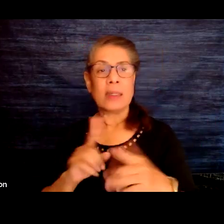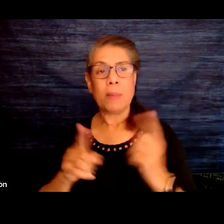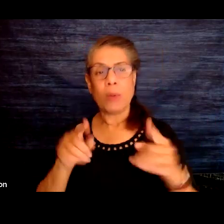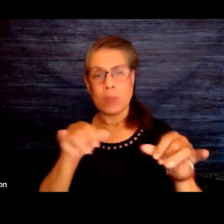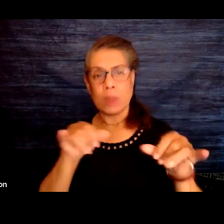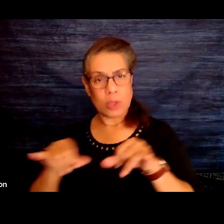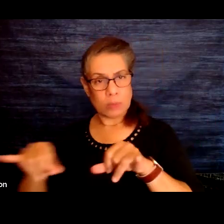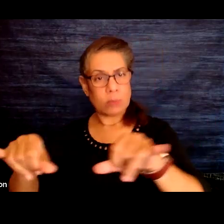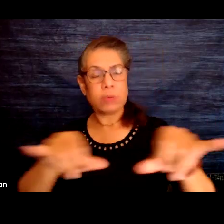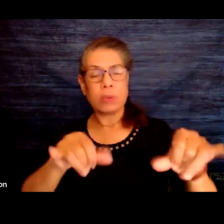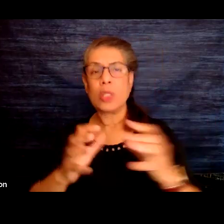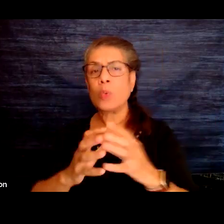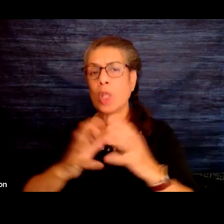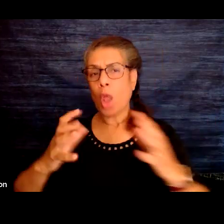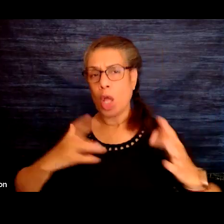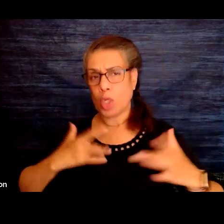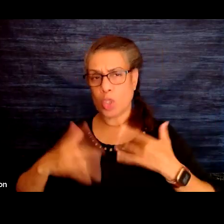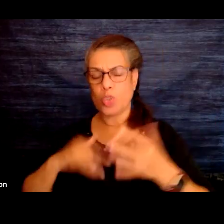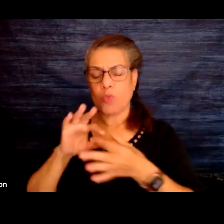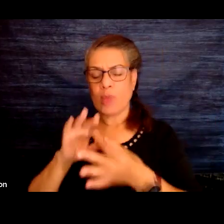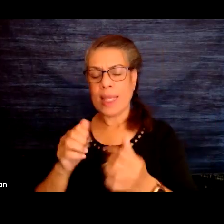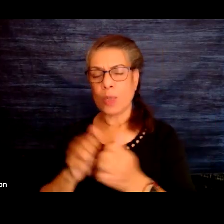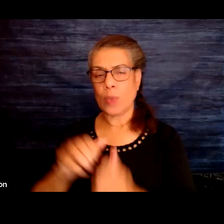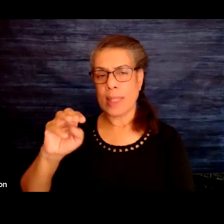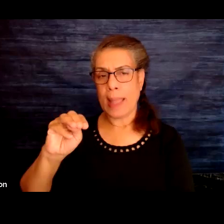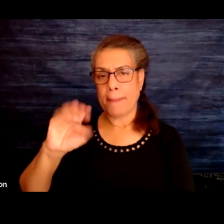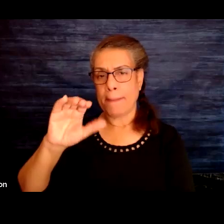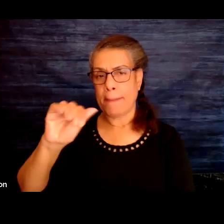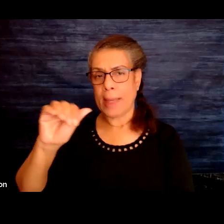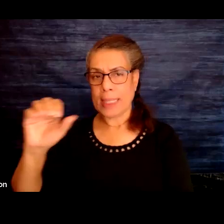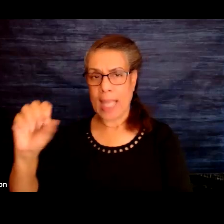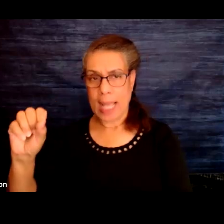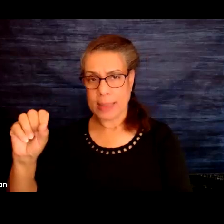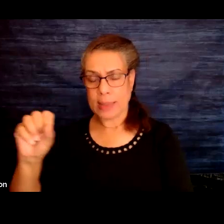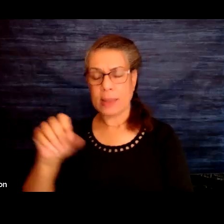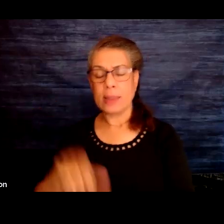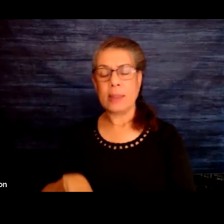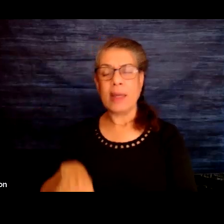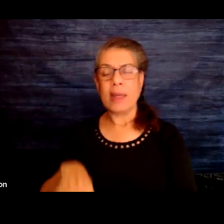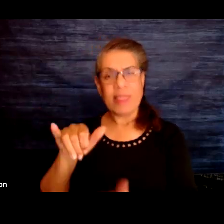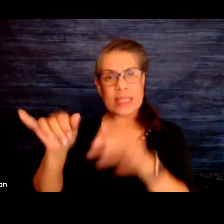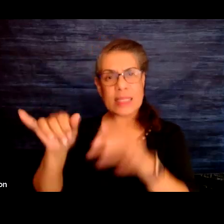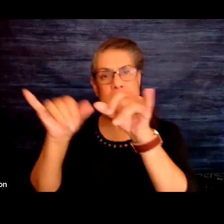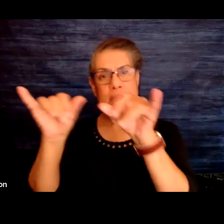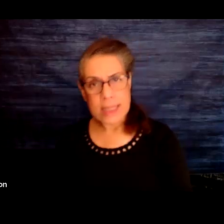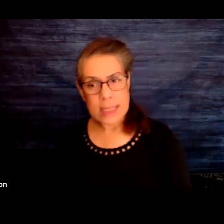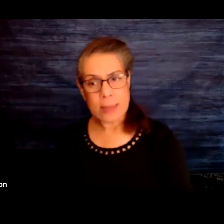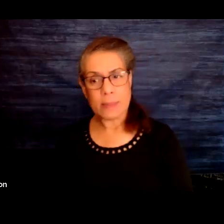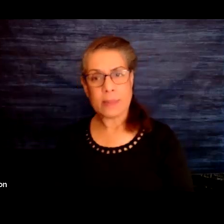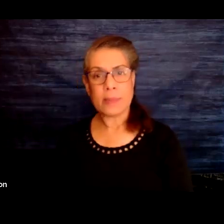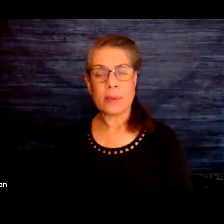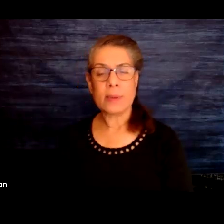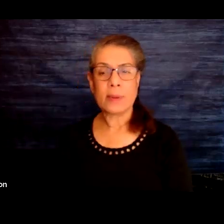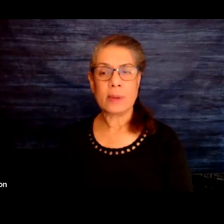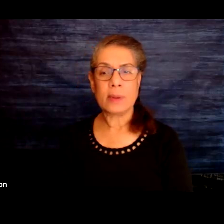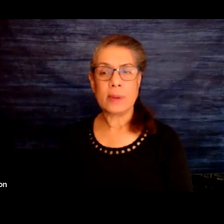there were a lot of concerns over MCAS. As the superintendent says a number of times, it's a system, right? And it